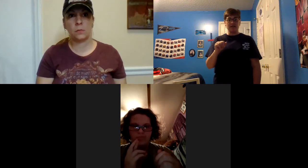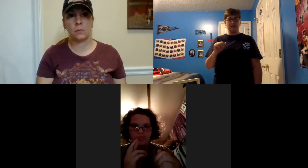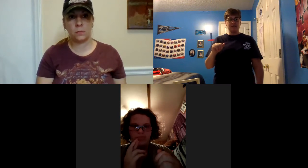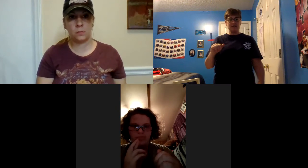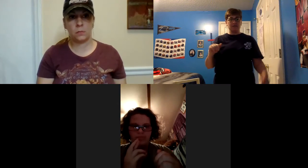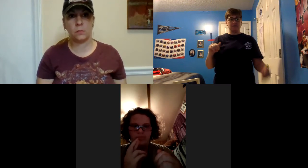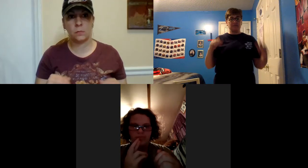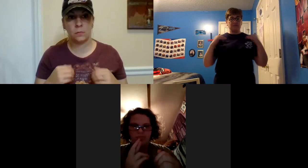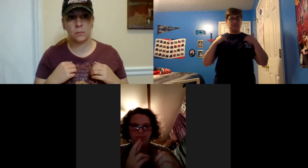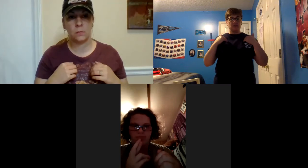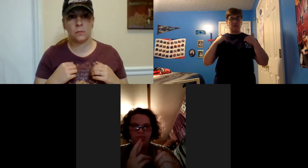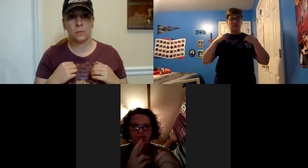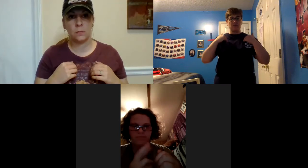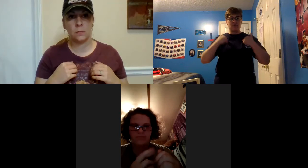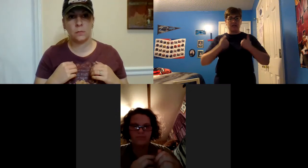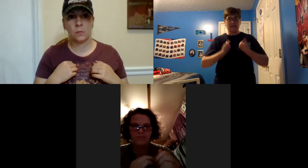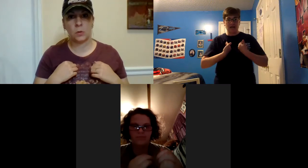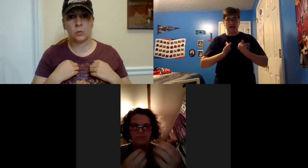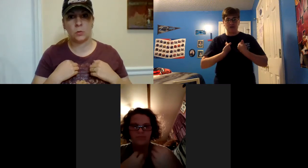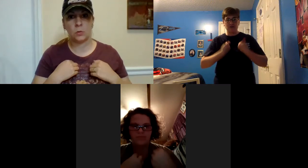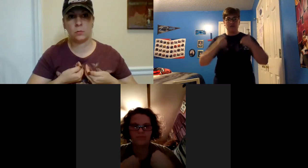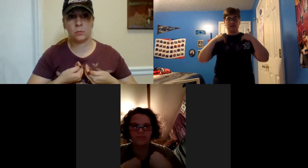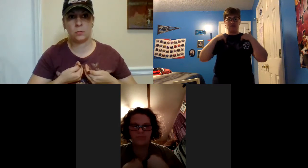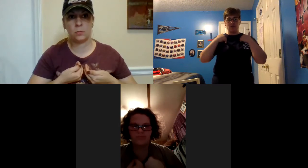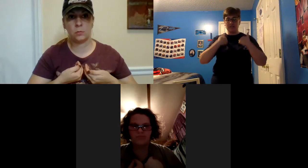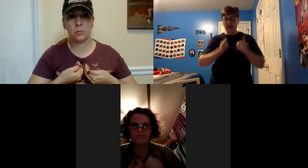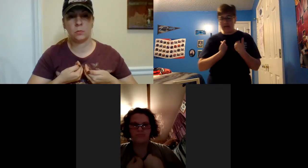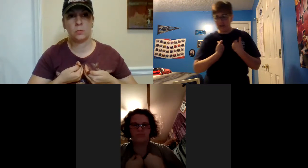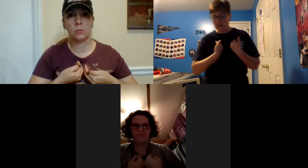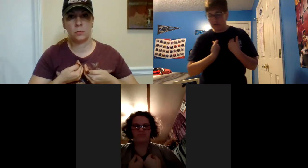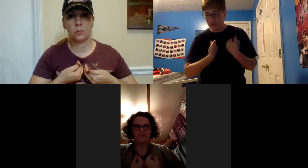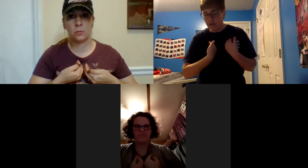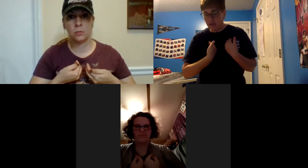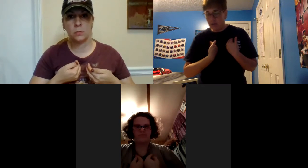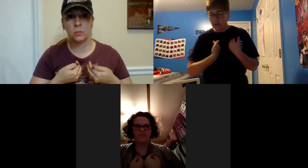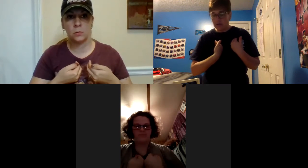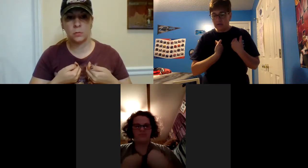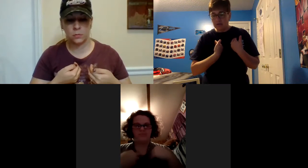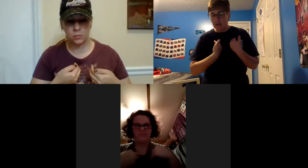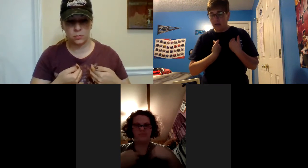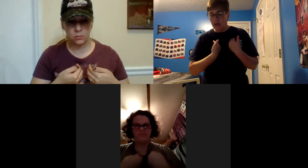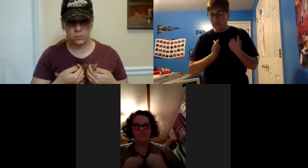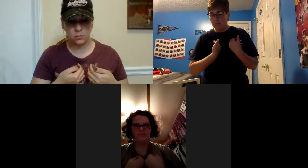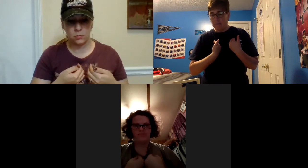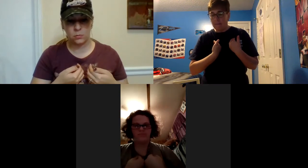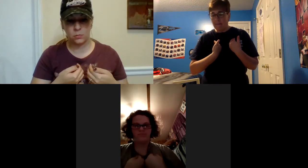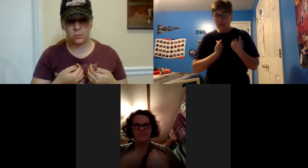tonight. So you remember we got tired. If you are tired,